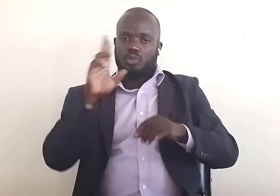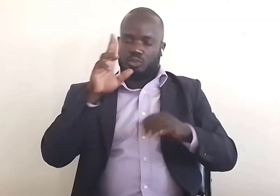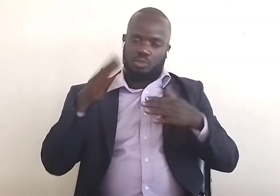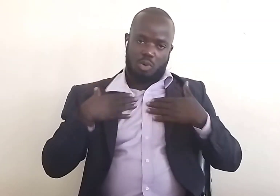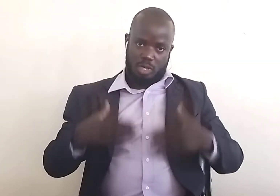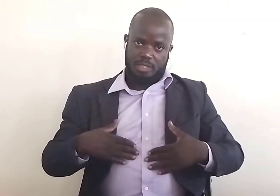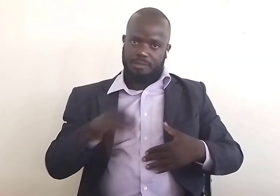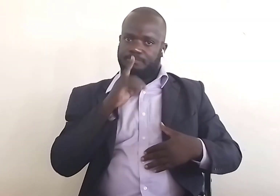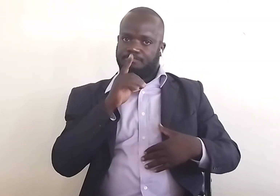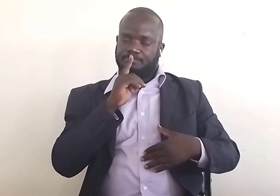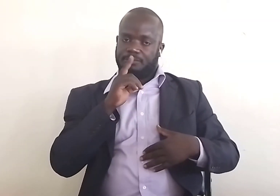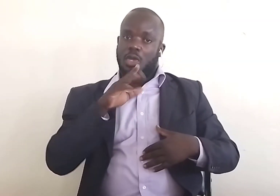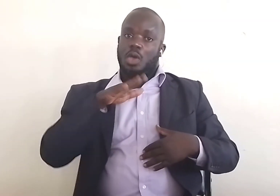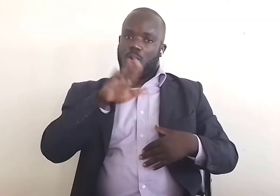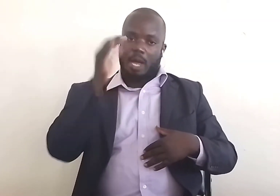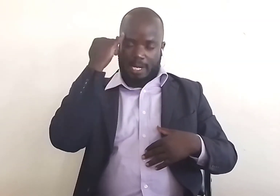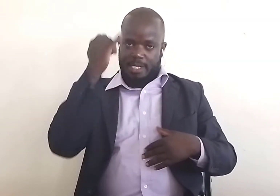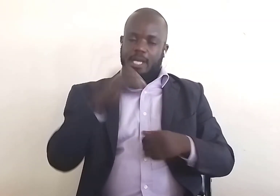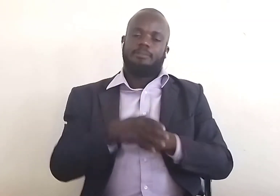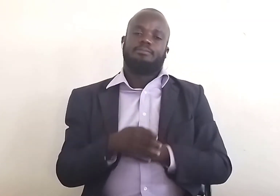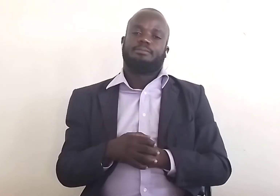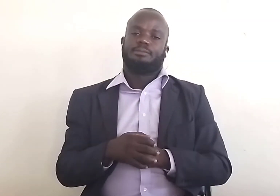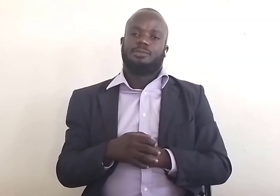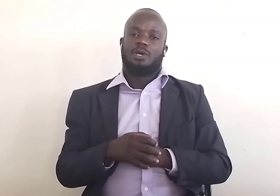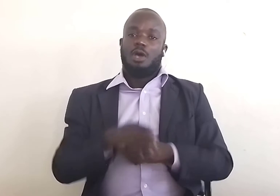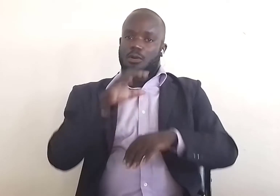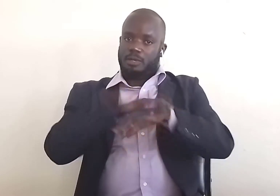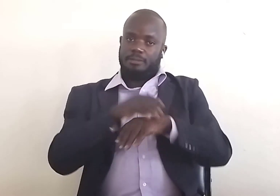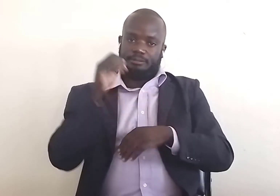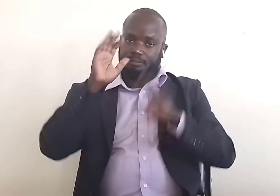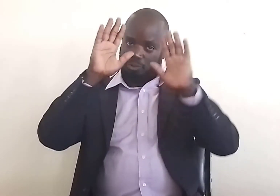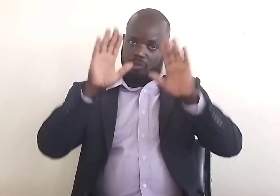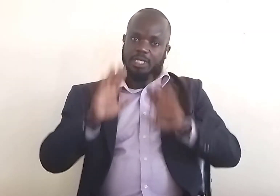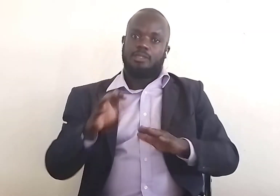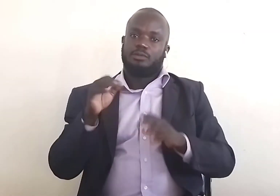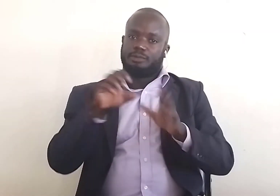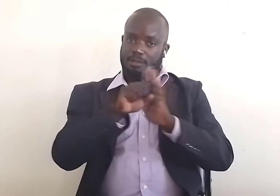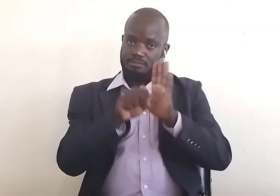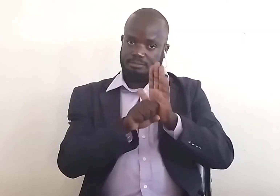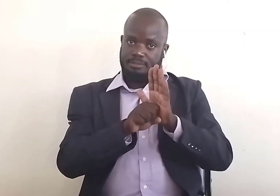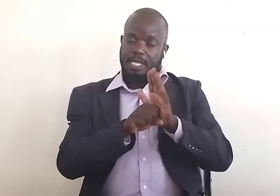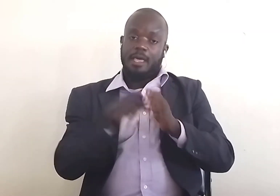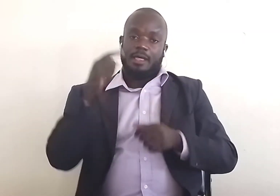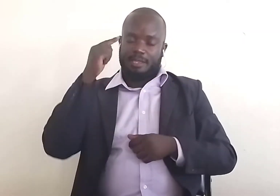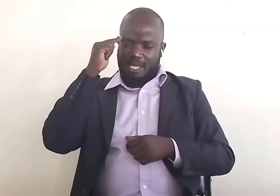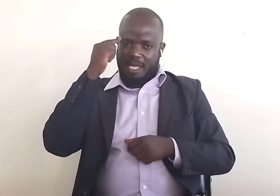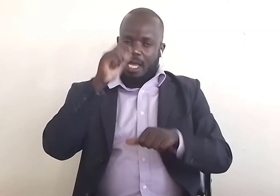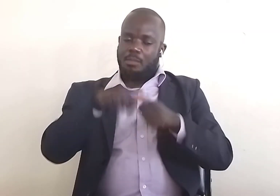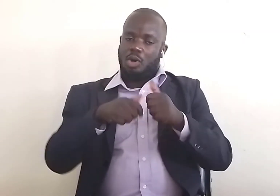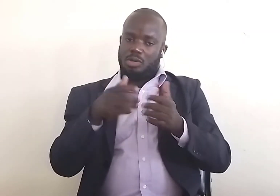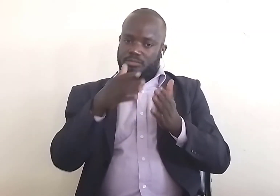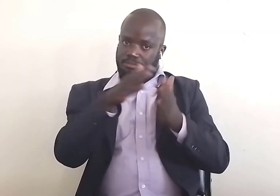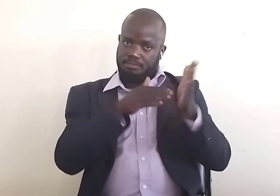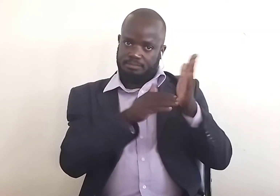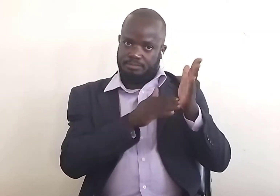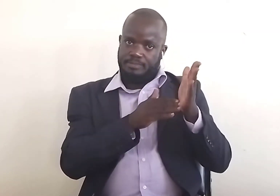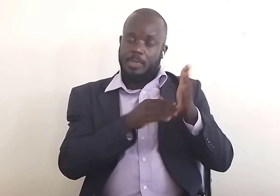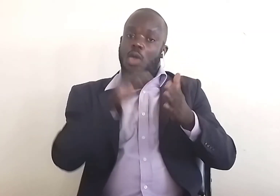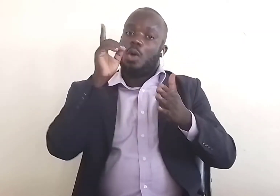mean. To quickly grasp the importance of this subject, consider these comments that coworkers have said. What body